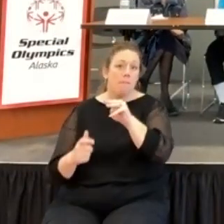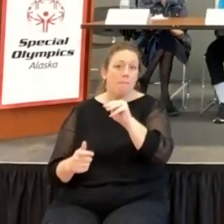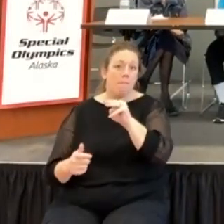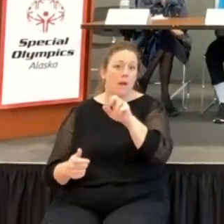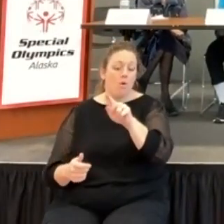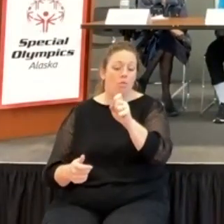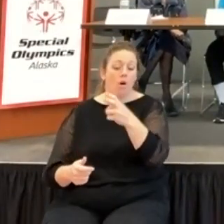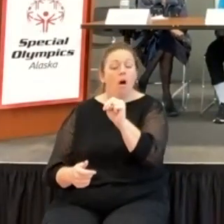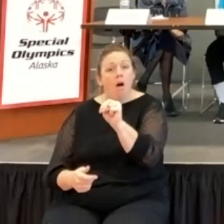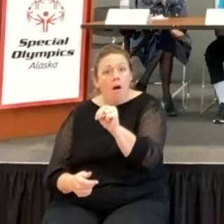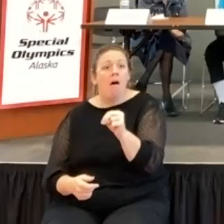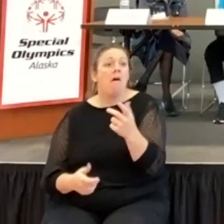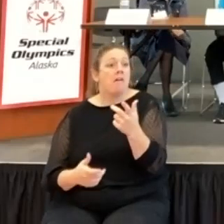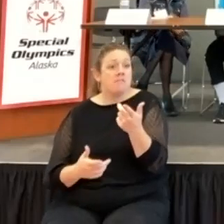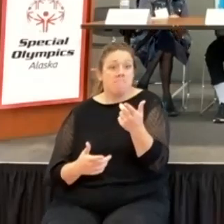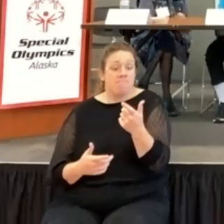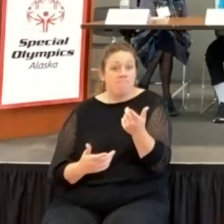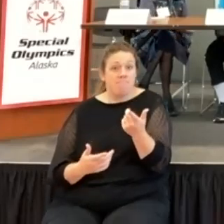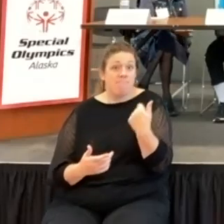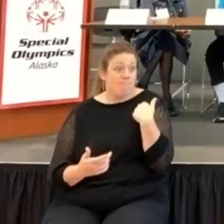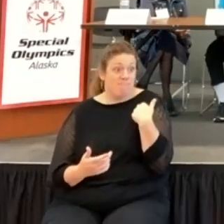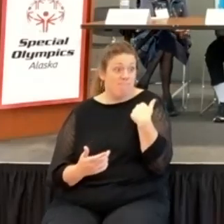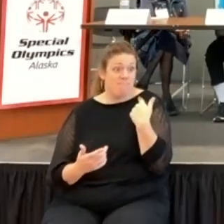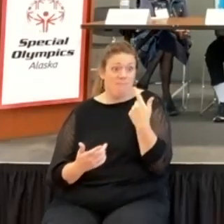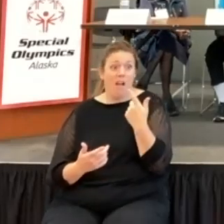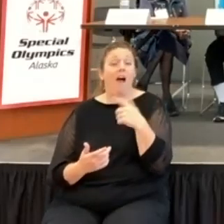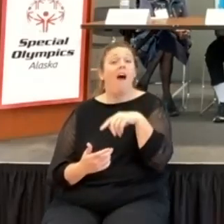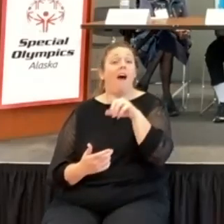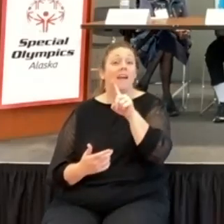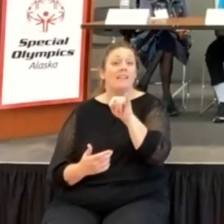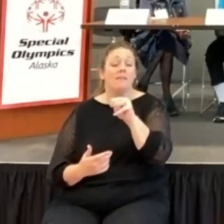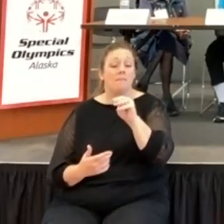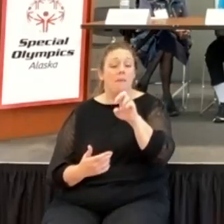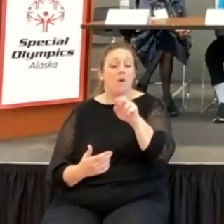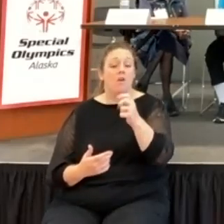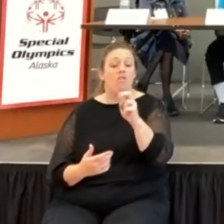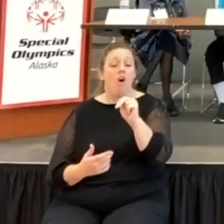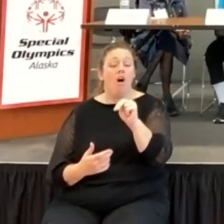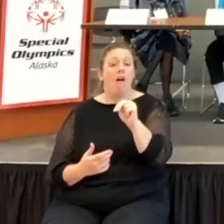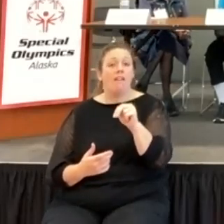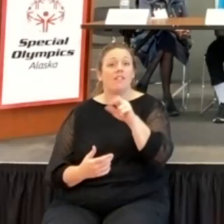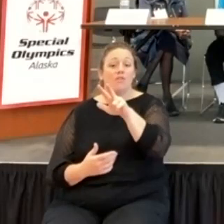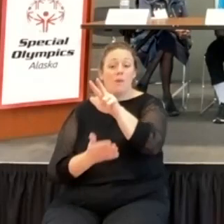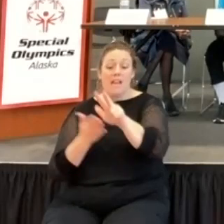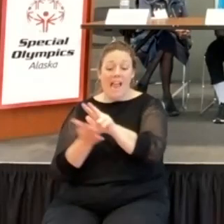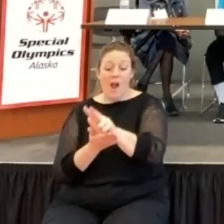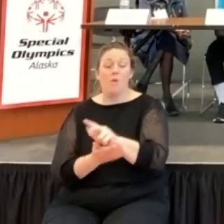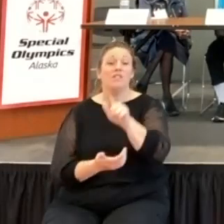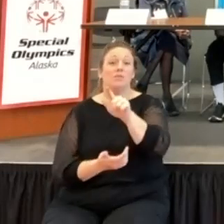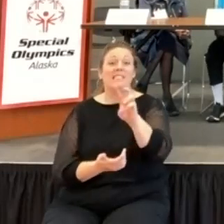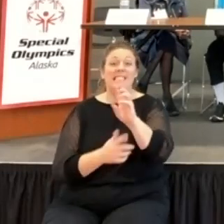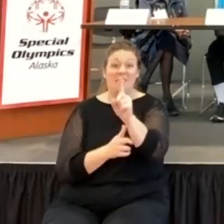has came that I ran a marathon in 3 hours and 3 minutes. I ran 26 marathons. And as I got